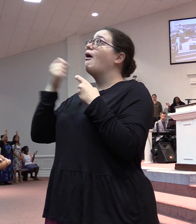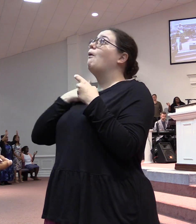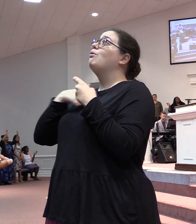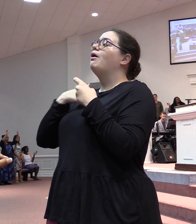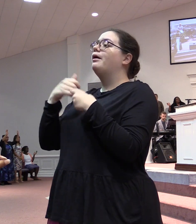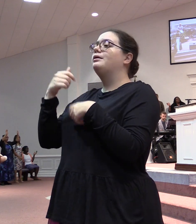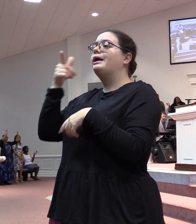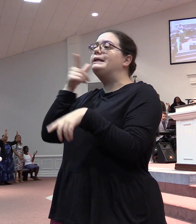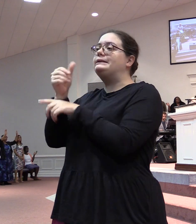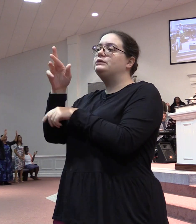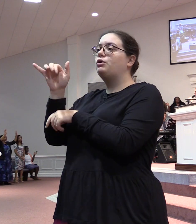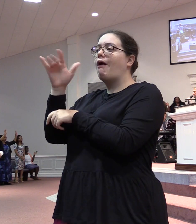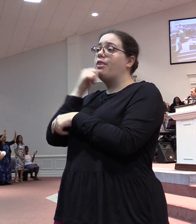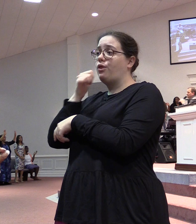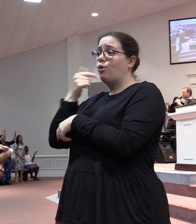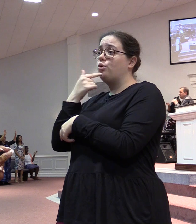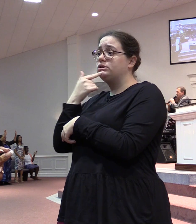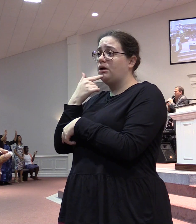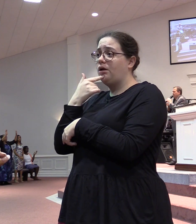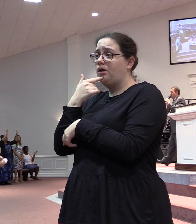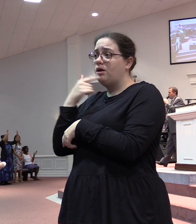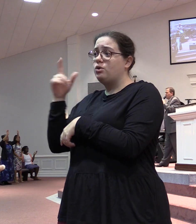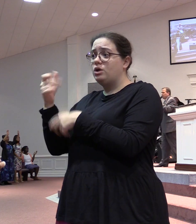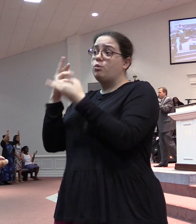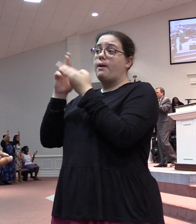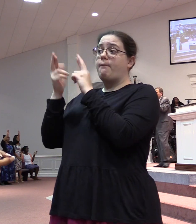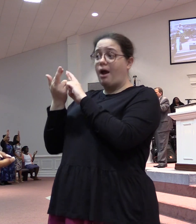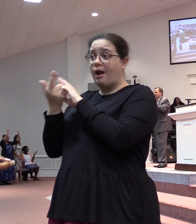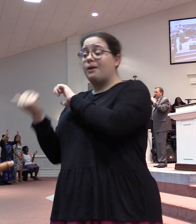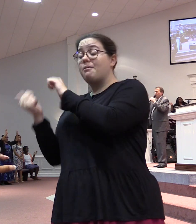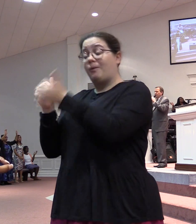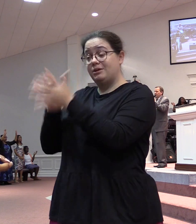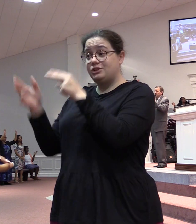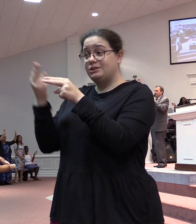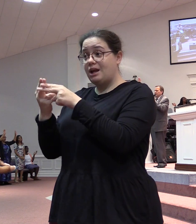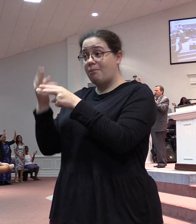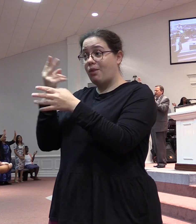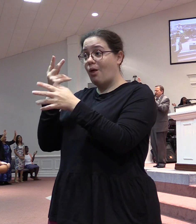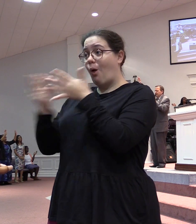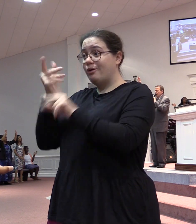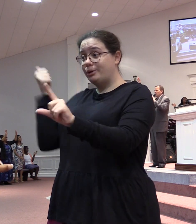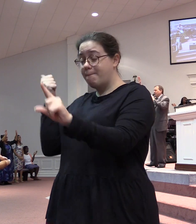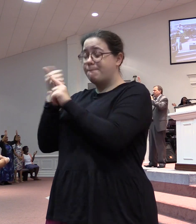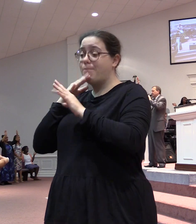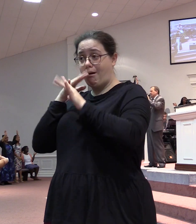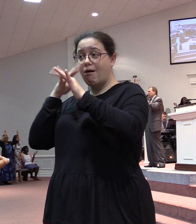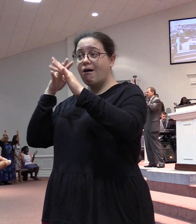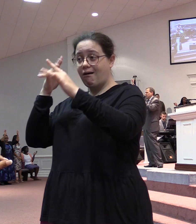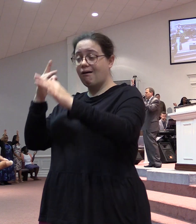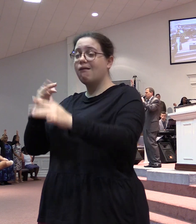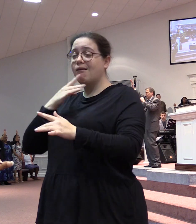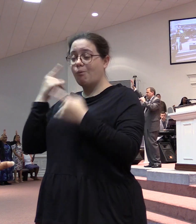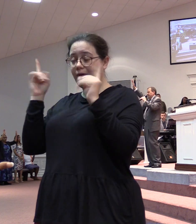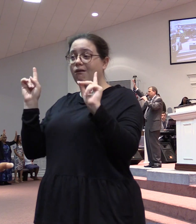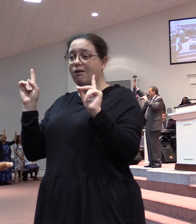quoted today, get baptized in Jesus' name and you will receive the gift of the Holy Ghost. I wonder if there's anybody in